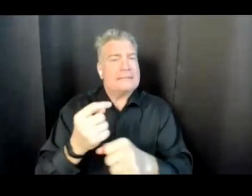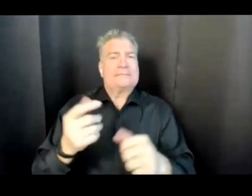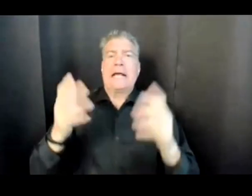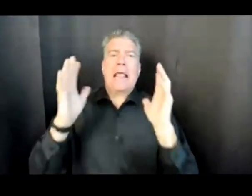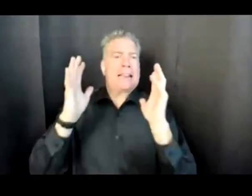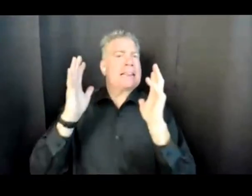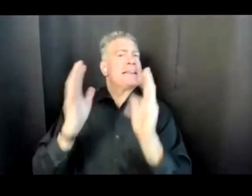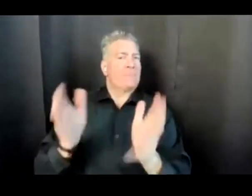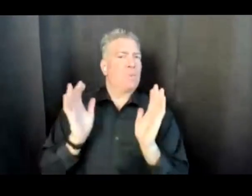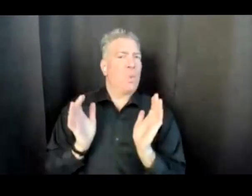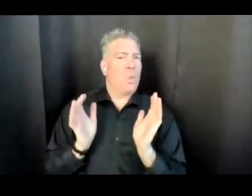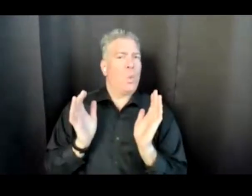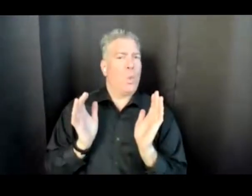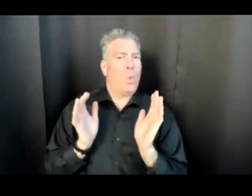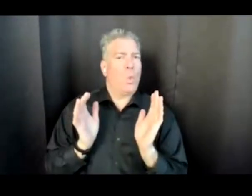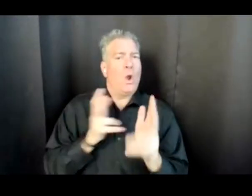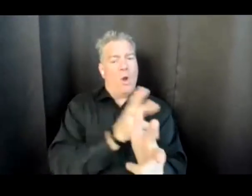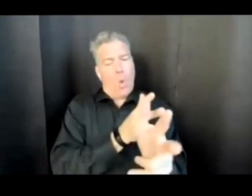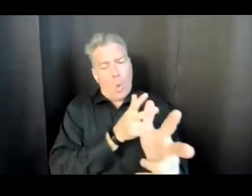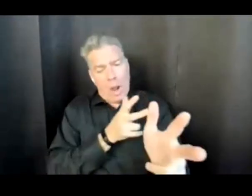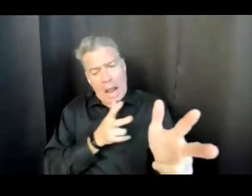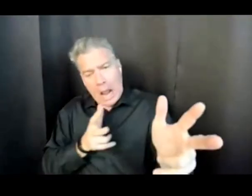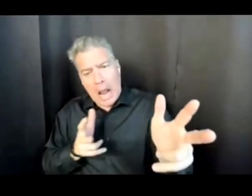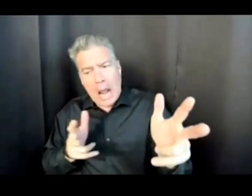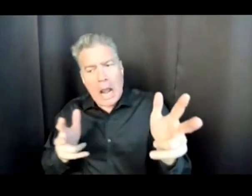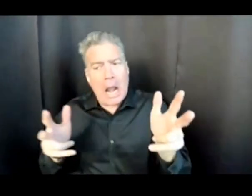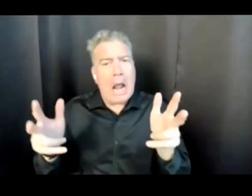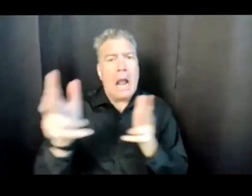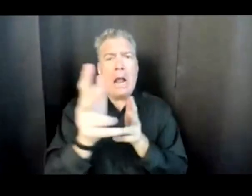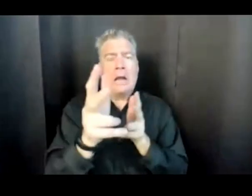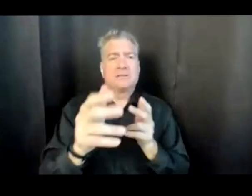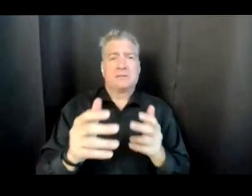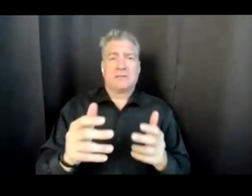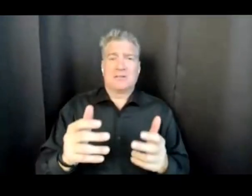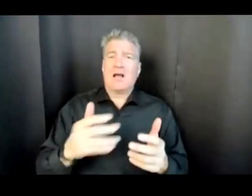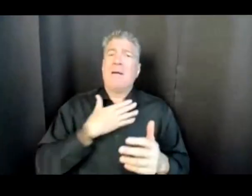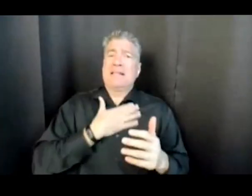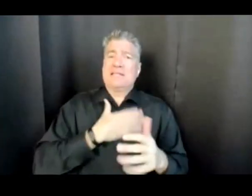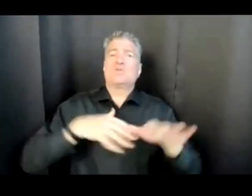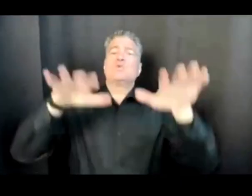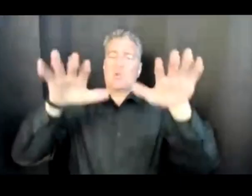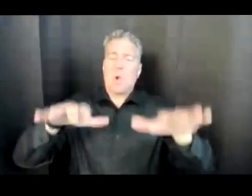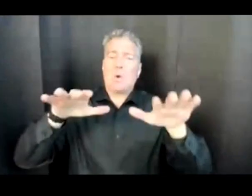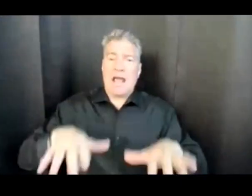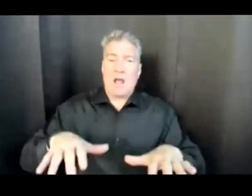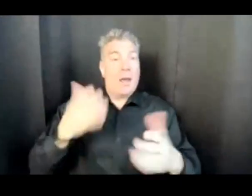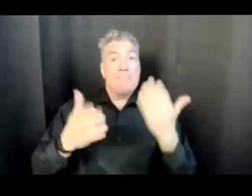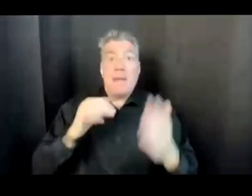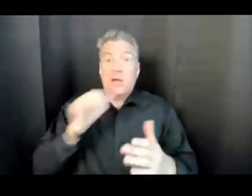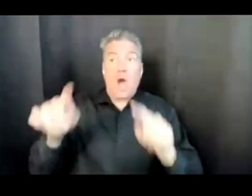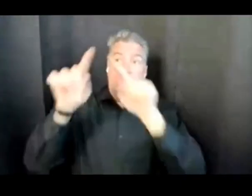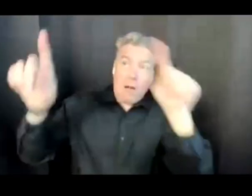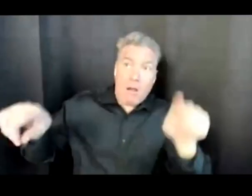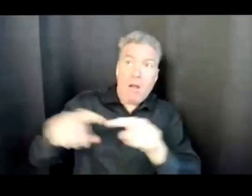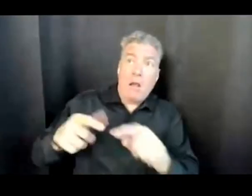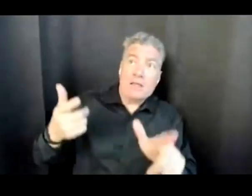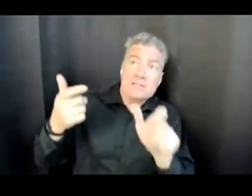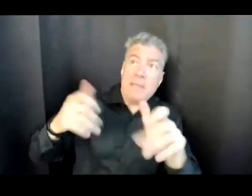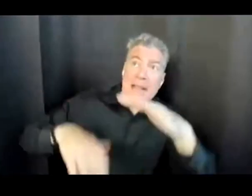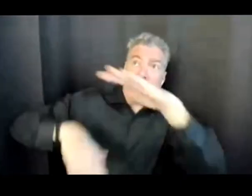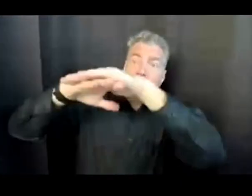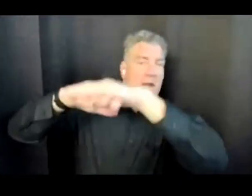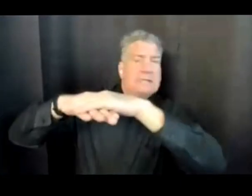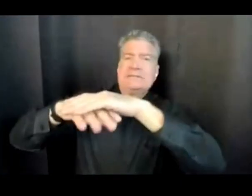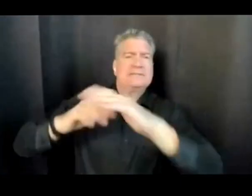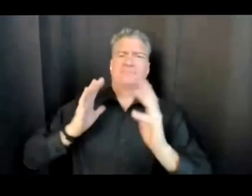get out on the roads, please drive the appropriate speed. That may not be the speed limit. You may not be able to see the ice.